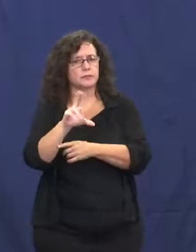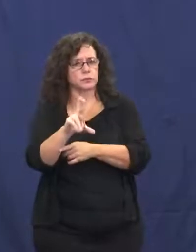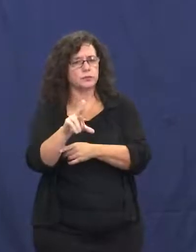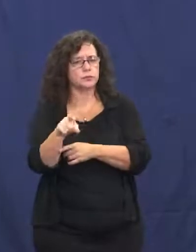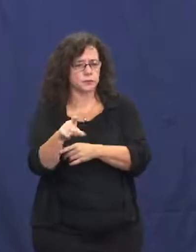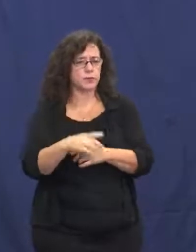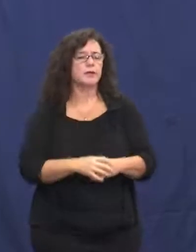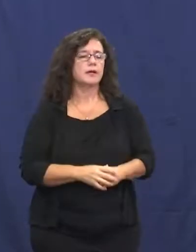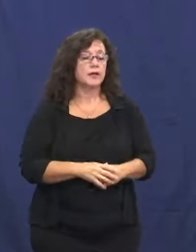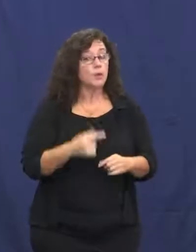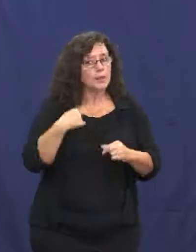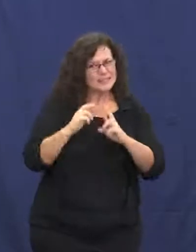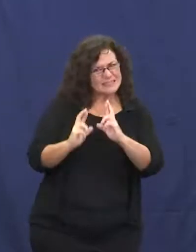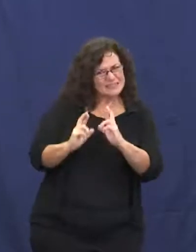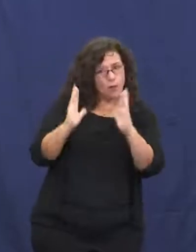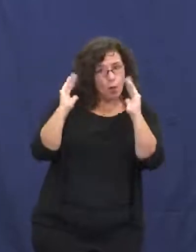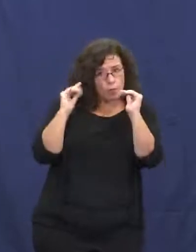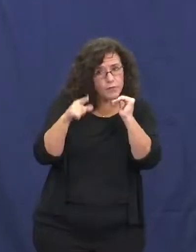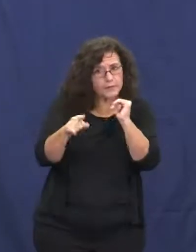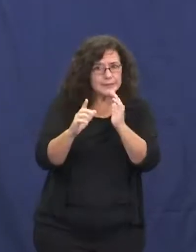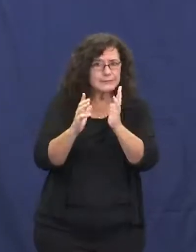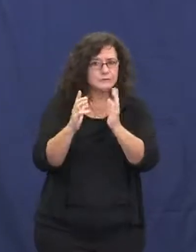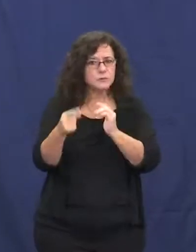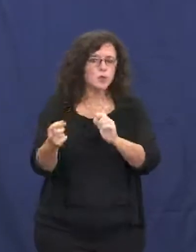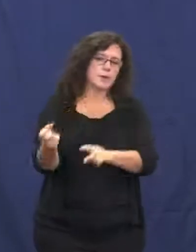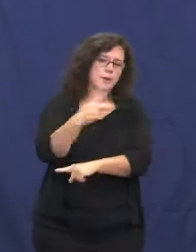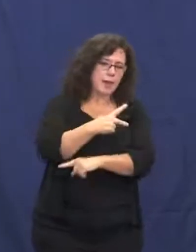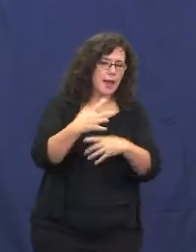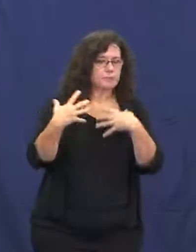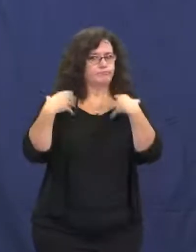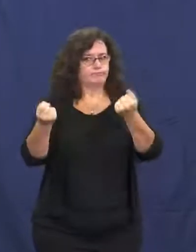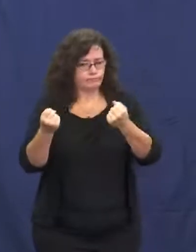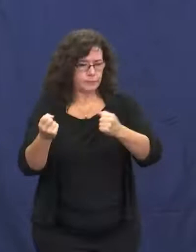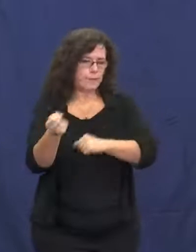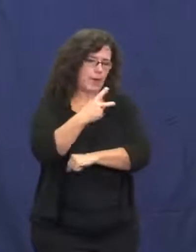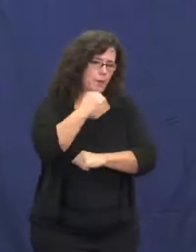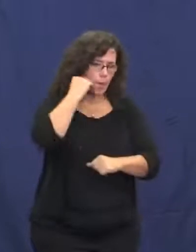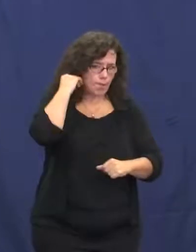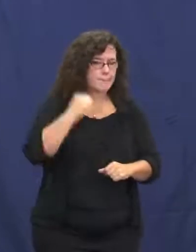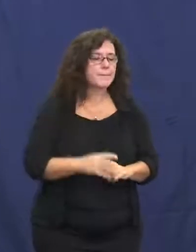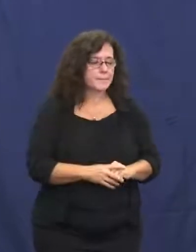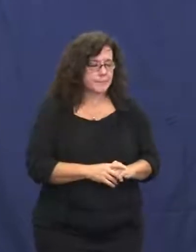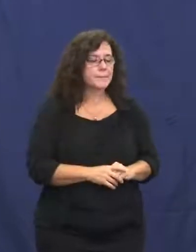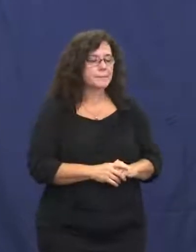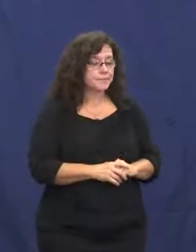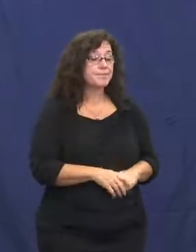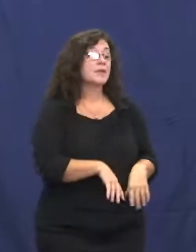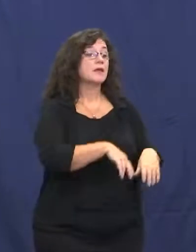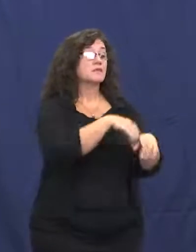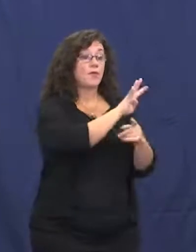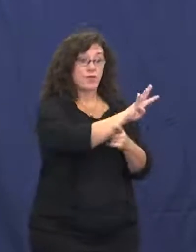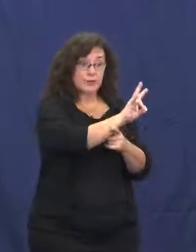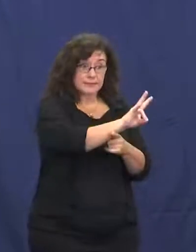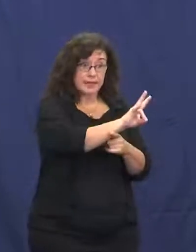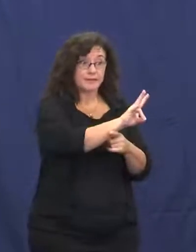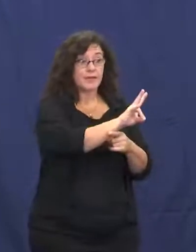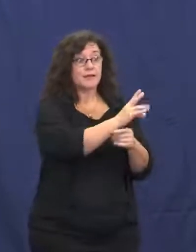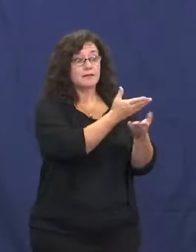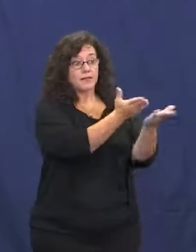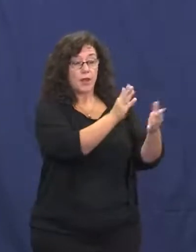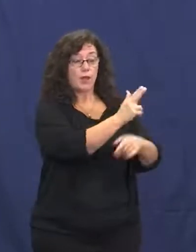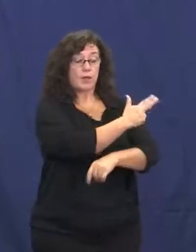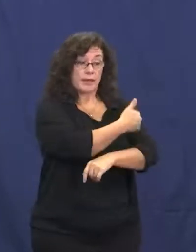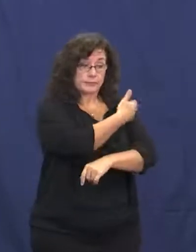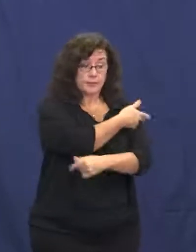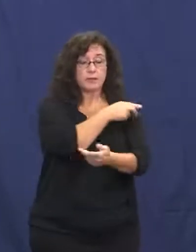individuals will be back home soon. So 12 in the ICU, 47 in the hospital. Though